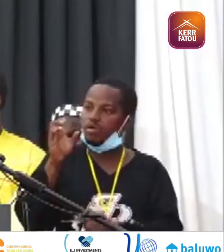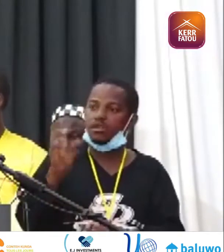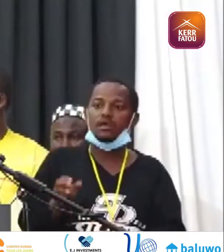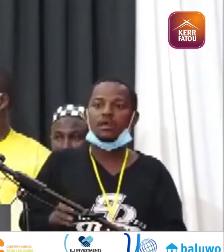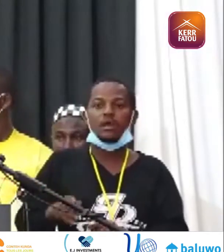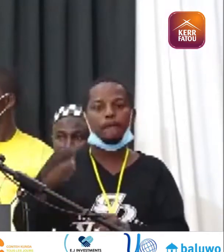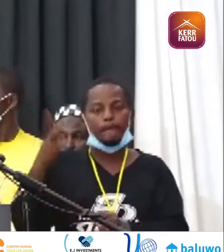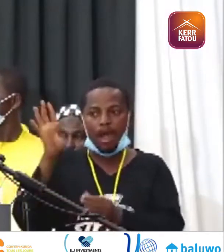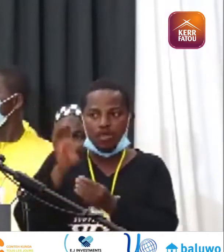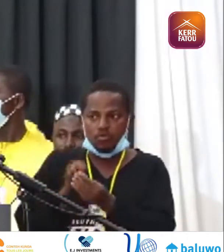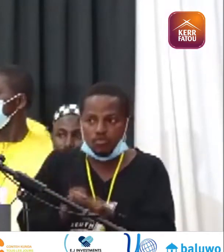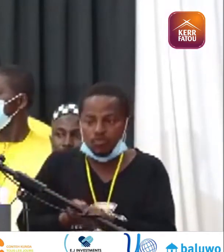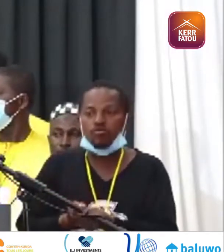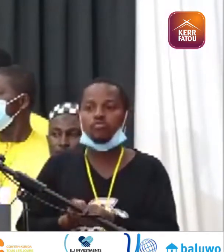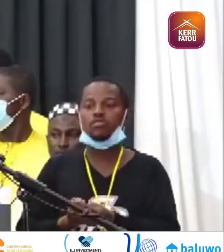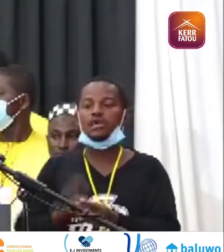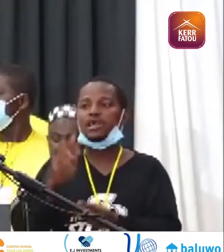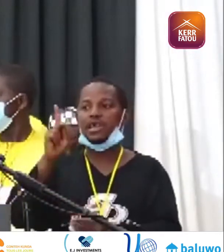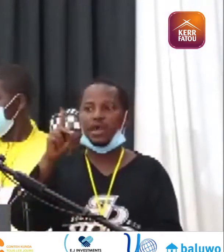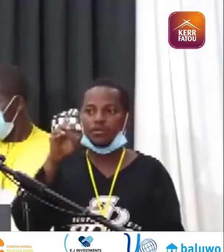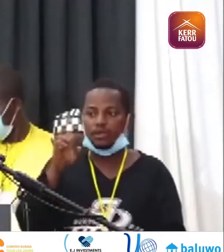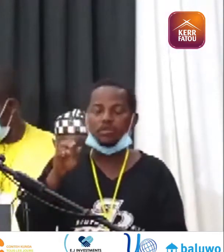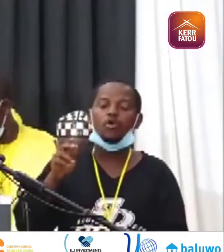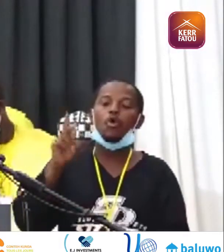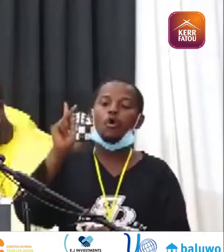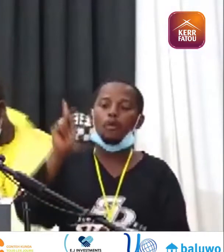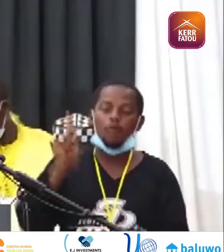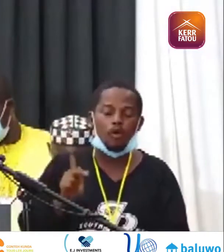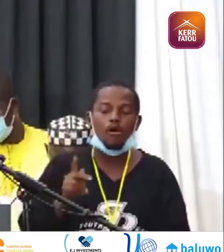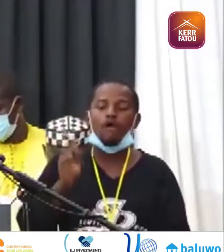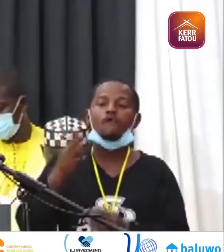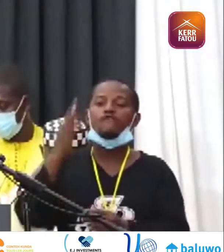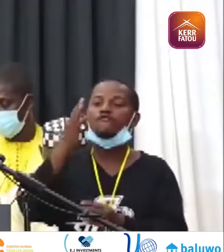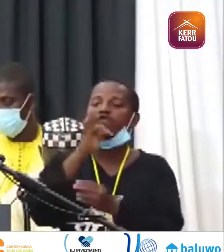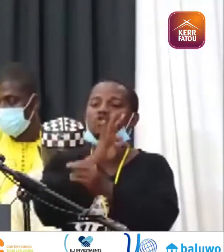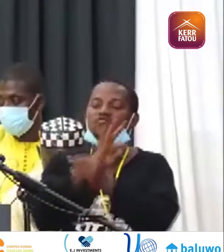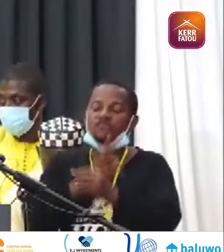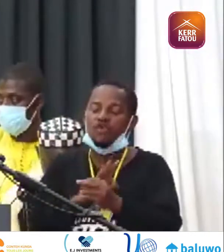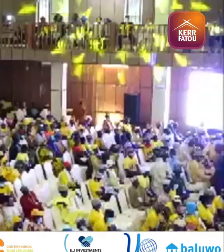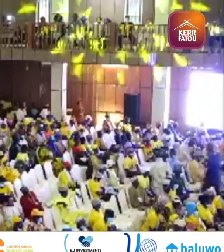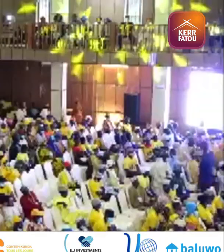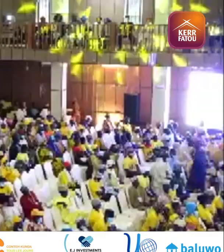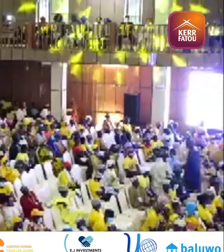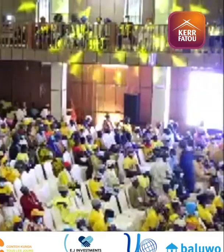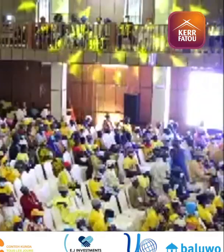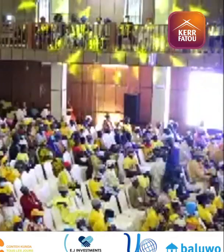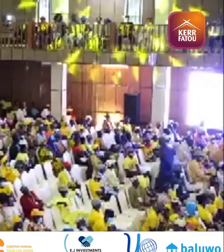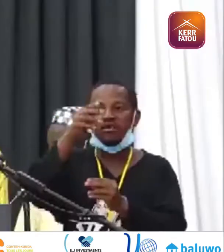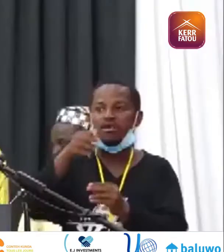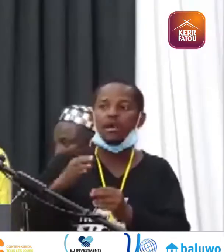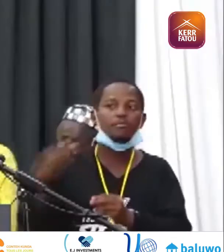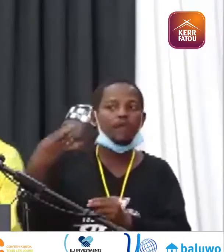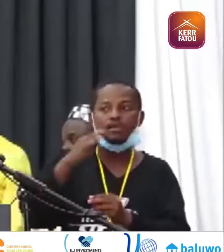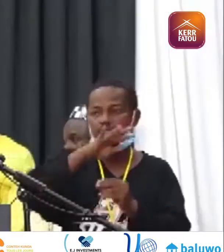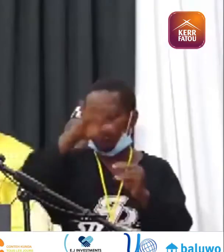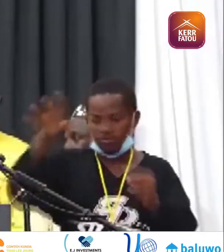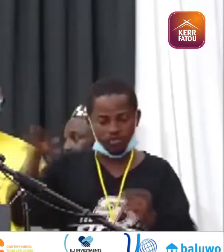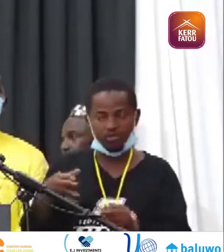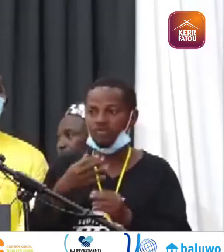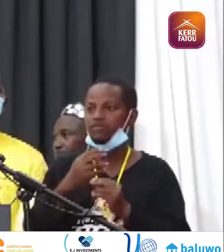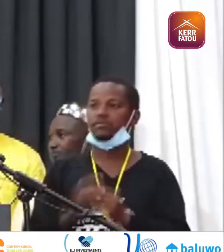in Banjul, KMC, Kombos, Fonyes, Badibus, Kiangs, Jaras, Salums,